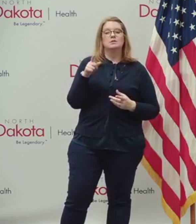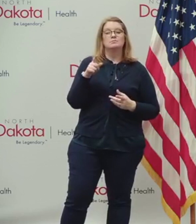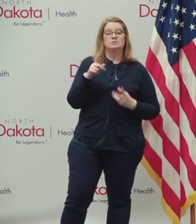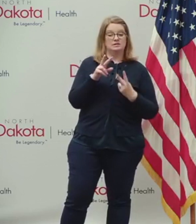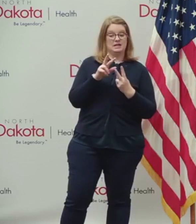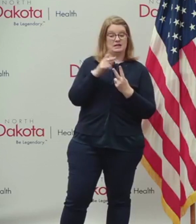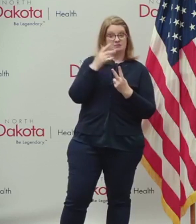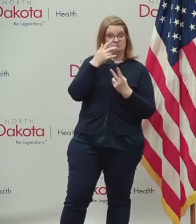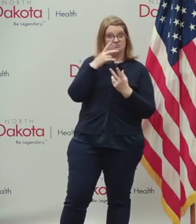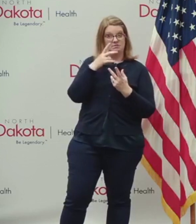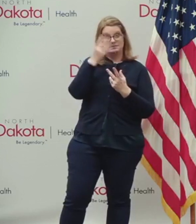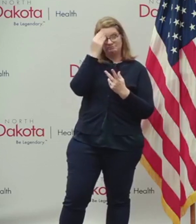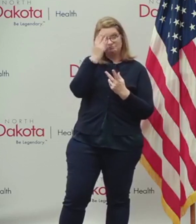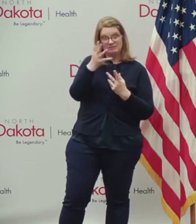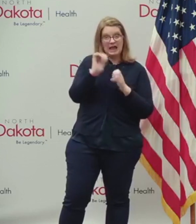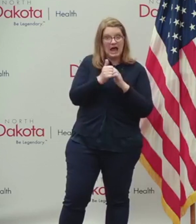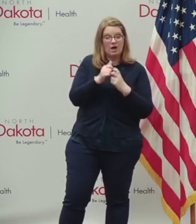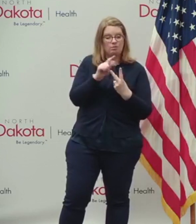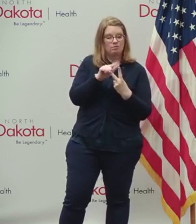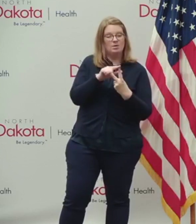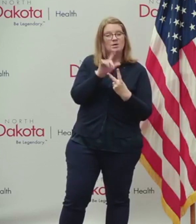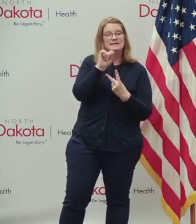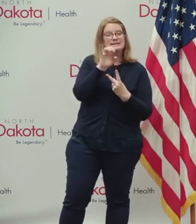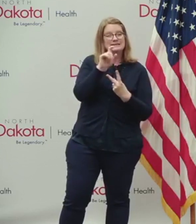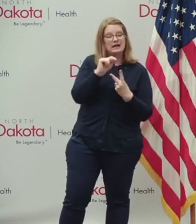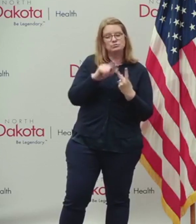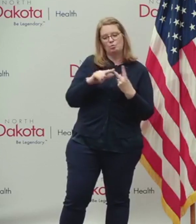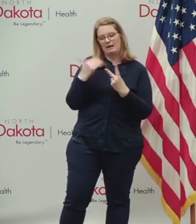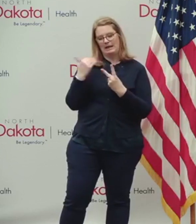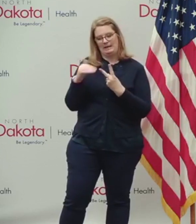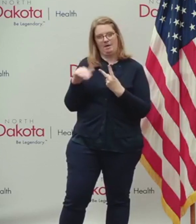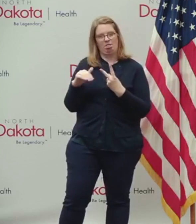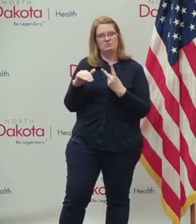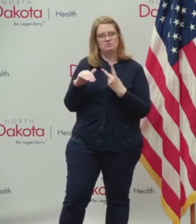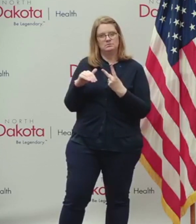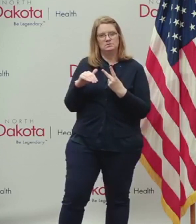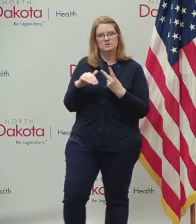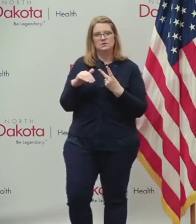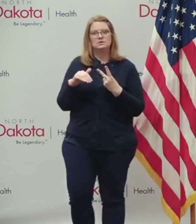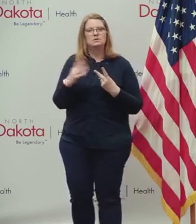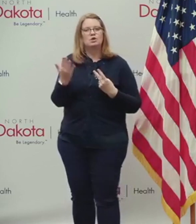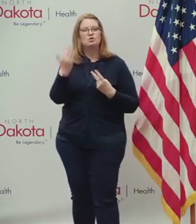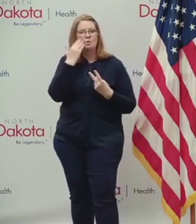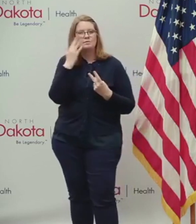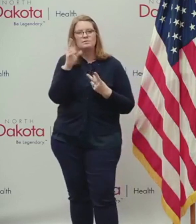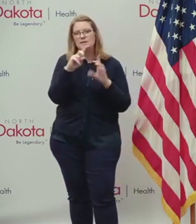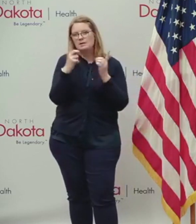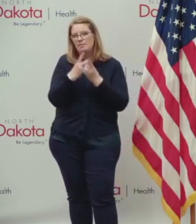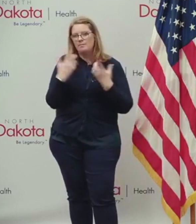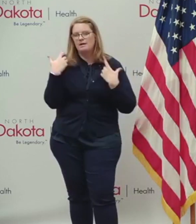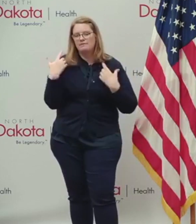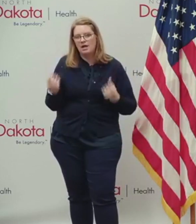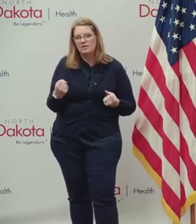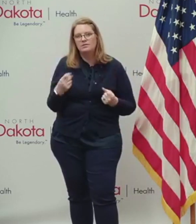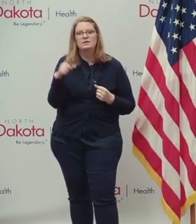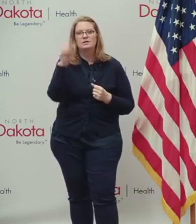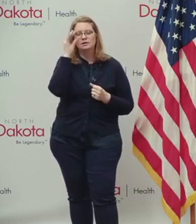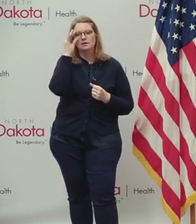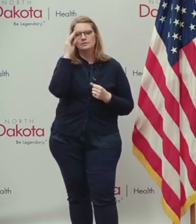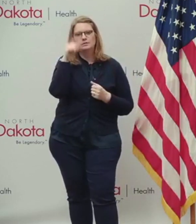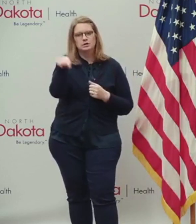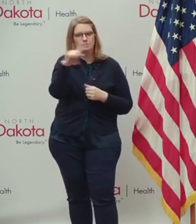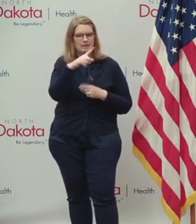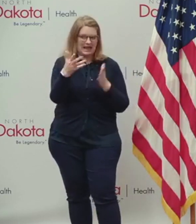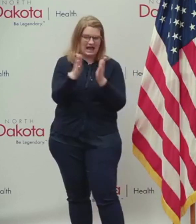either by text or by email. When you receive those, you'll know it's from the Department of Health. You'll be asked to submit